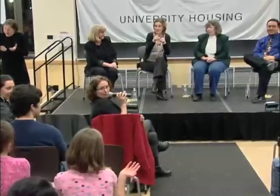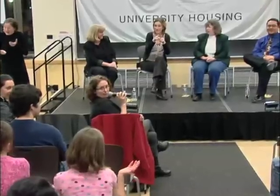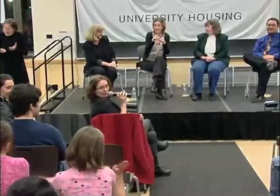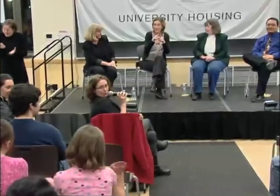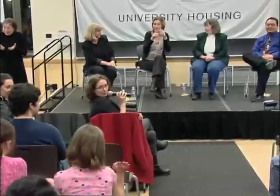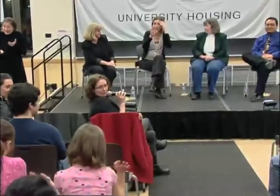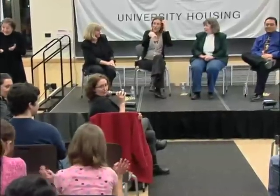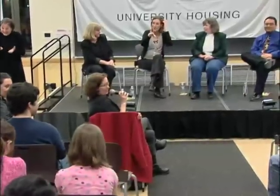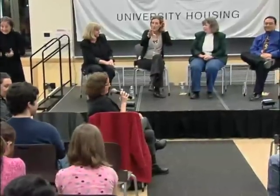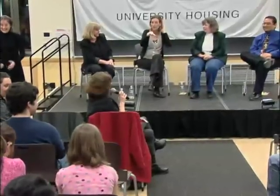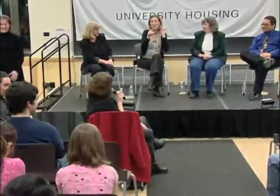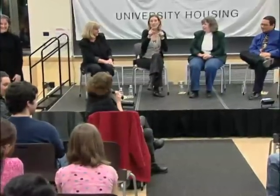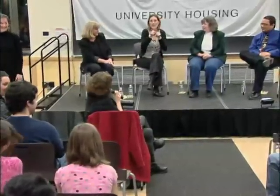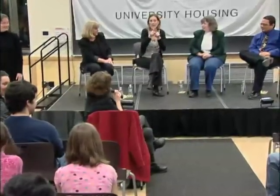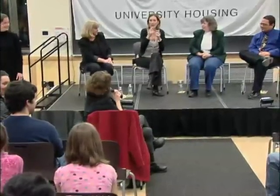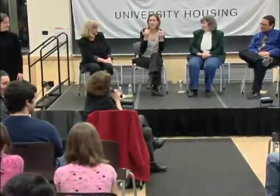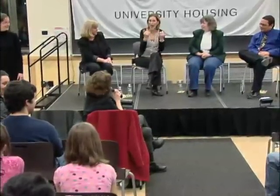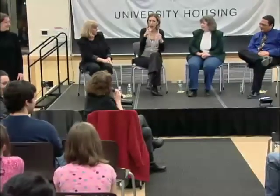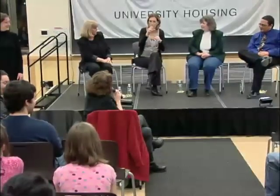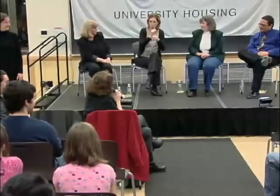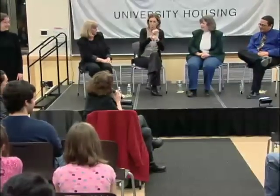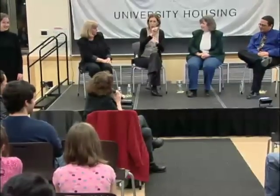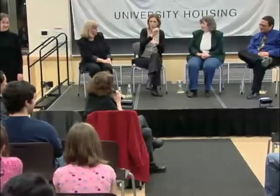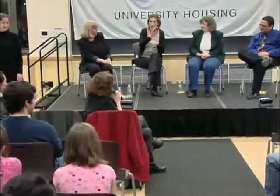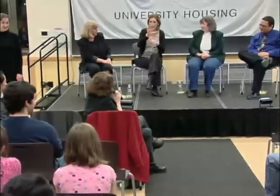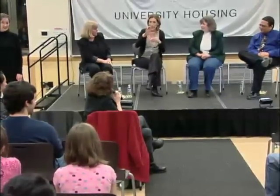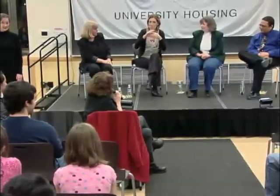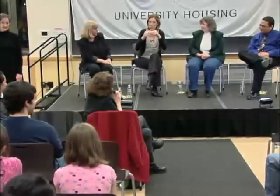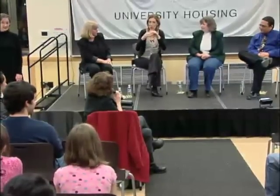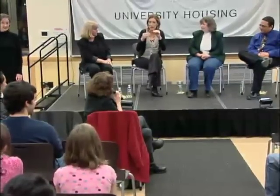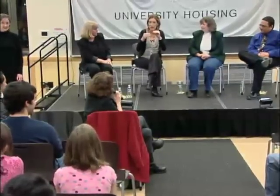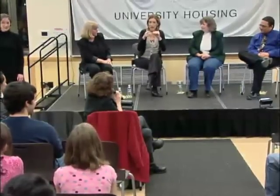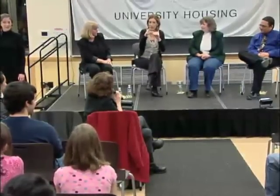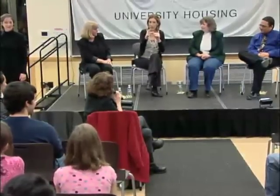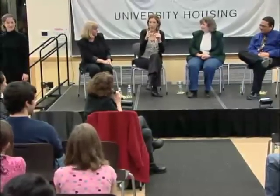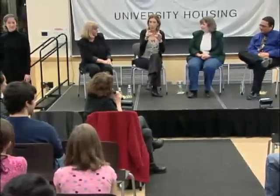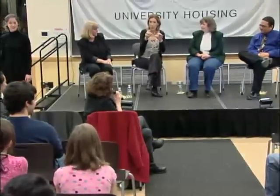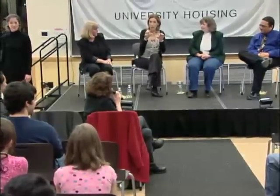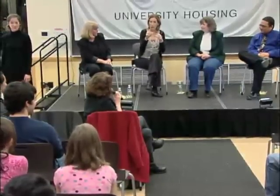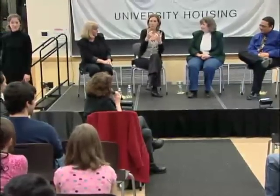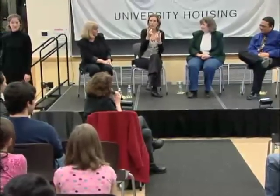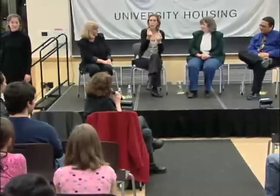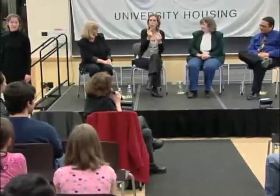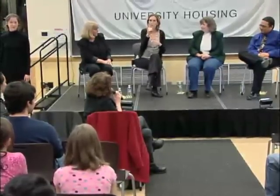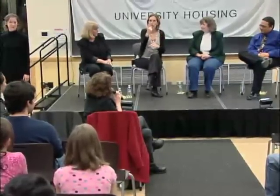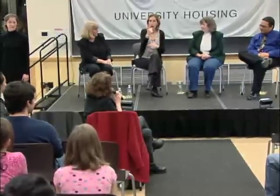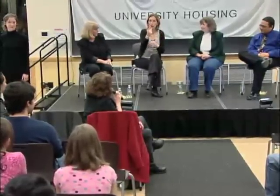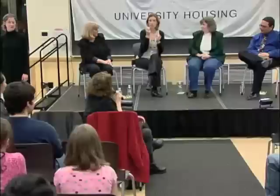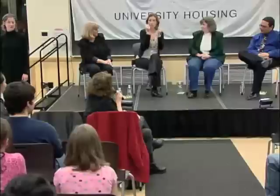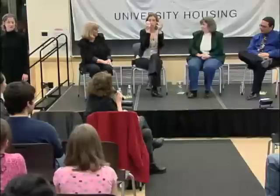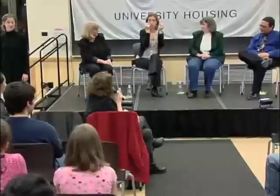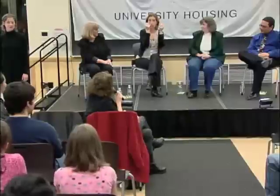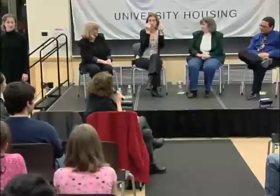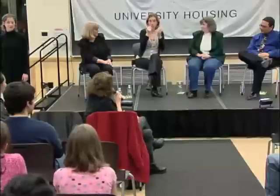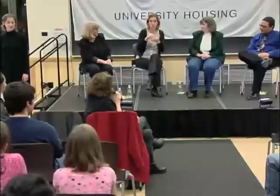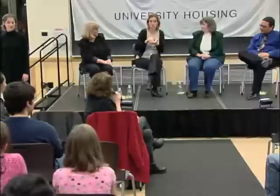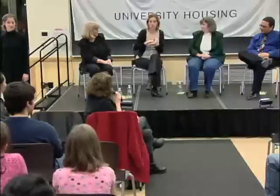Maybe, she says. So it's the same as now. You know, you're working on an ABC story. What are you doing first? Do you sign it